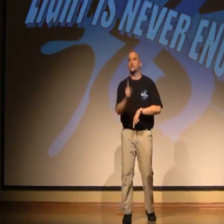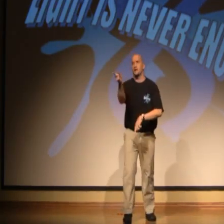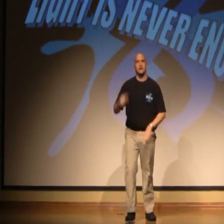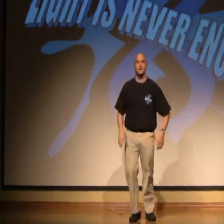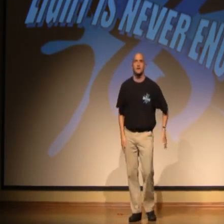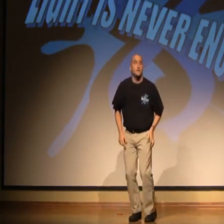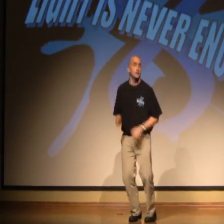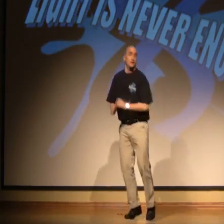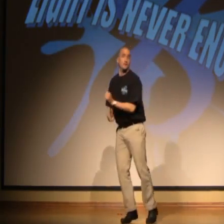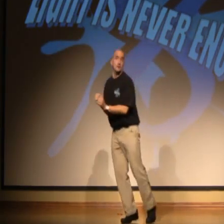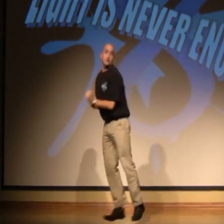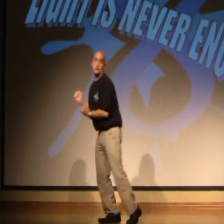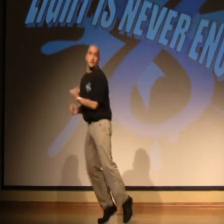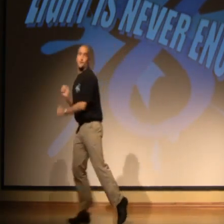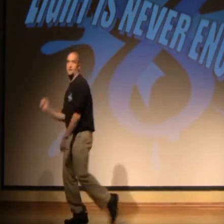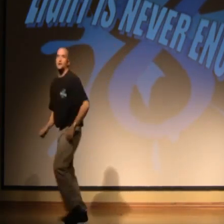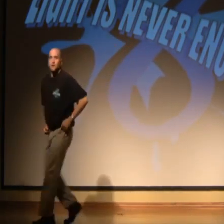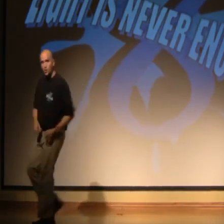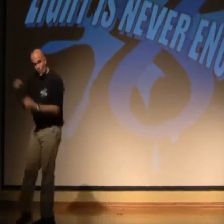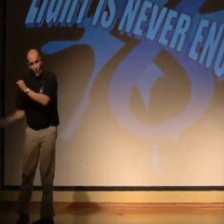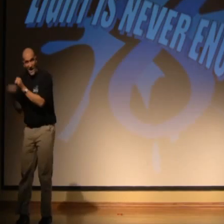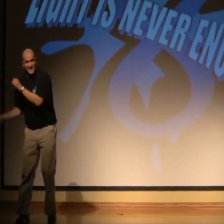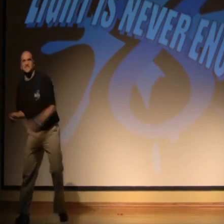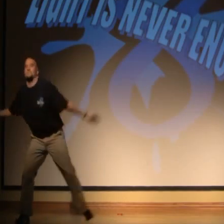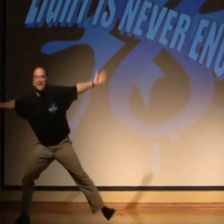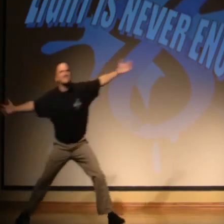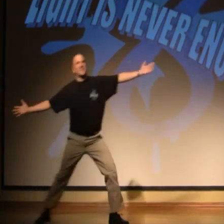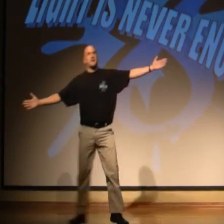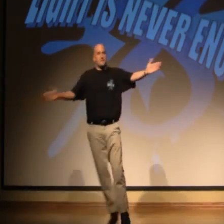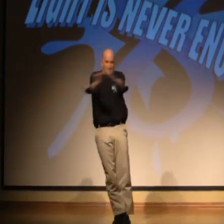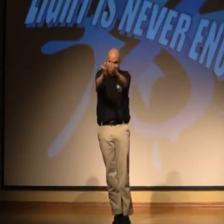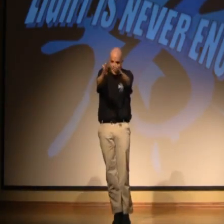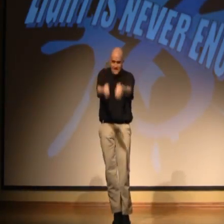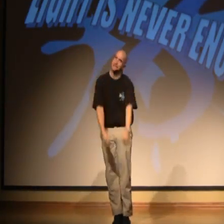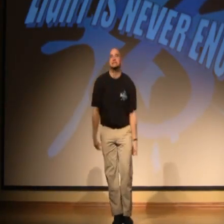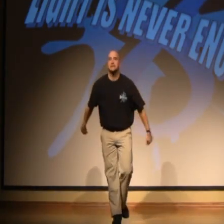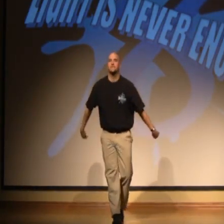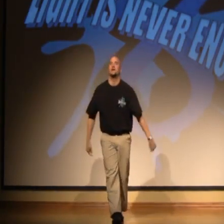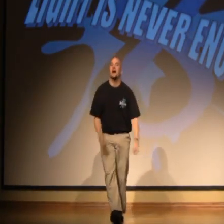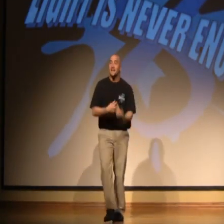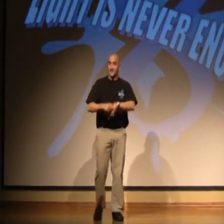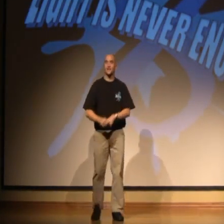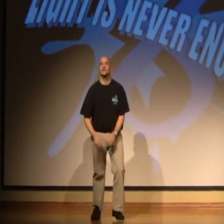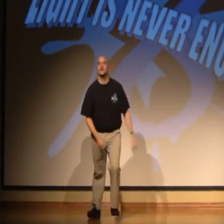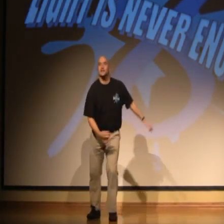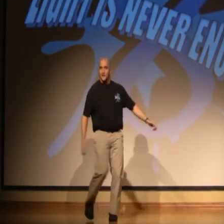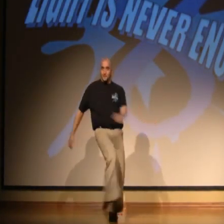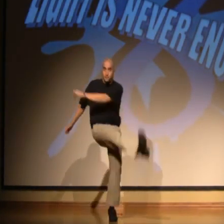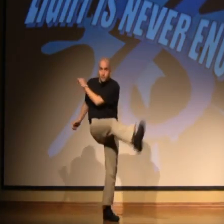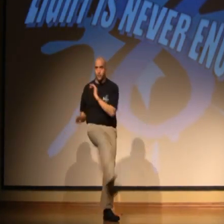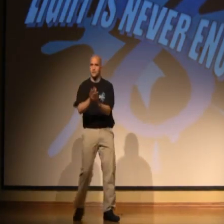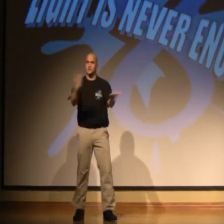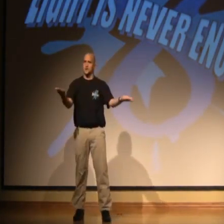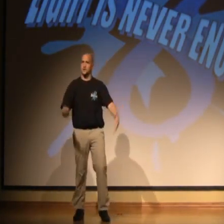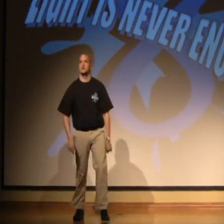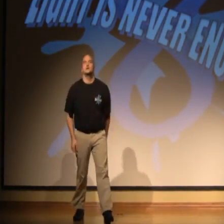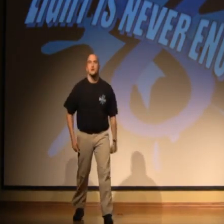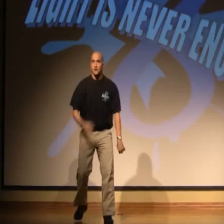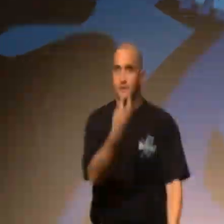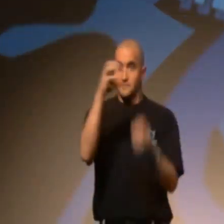the country without winding up back in the same place. Wow. I gotta tell you, I really got a kick out of your book, and I just couldn't keep my eyes off the pages,